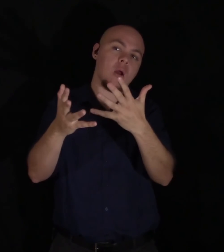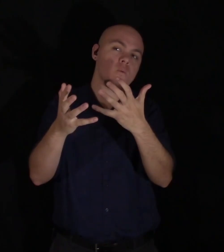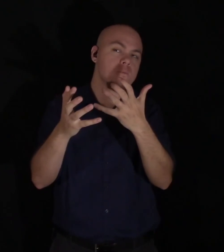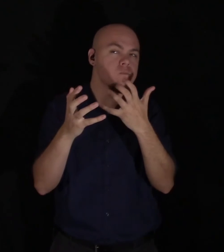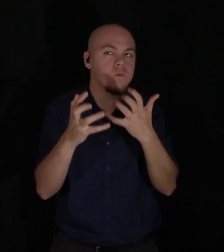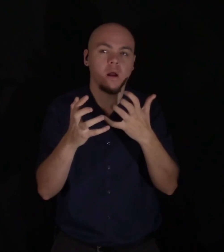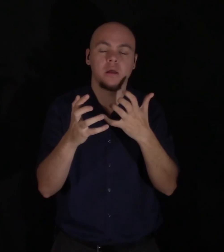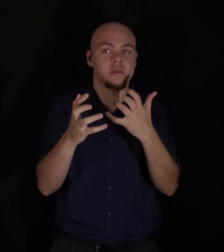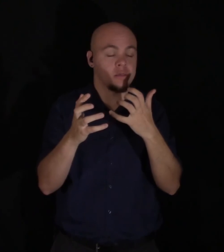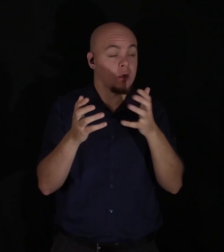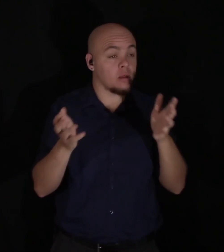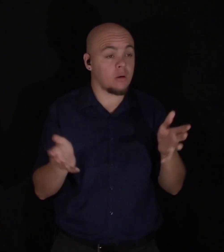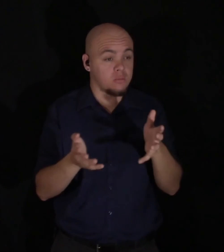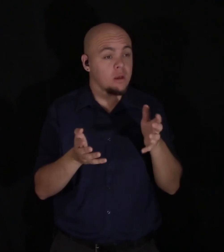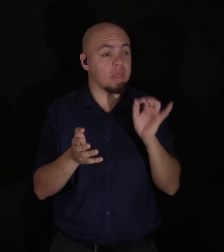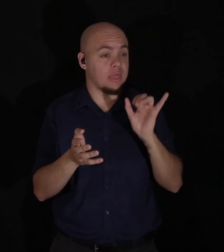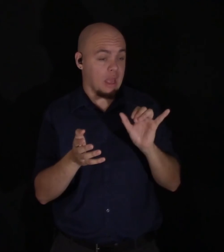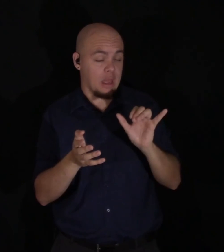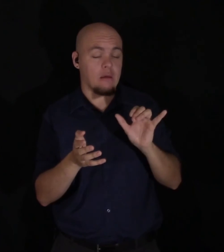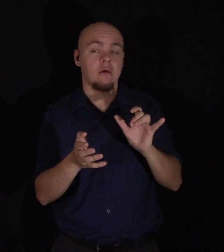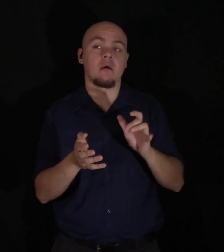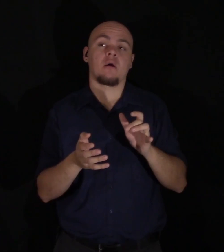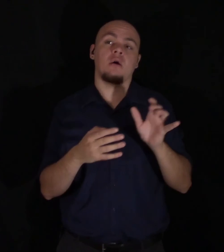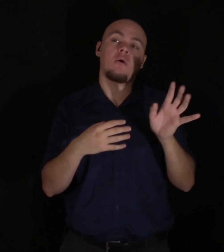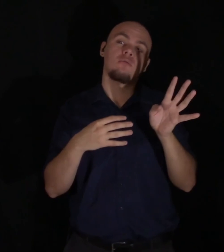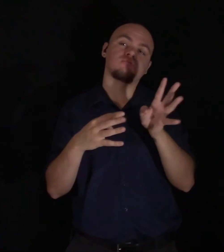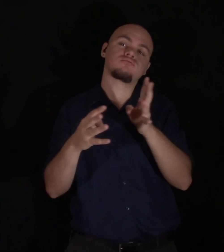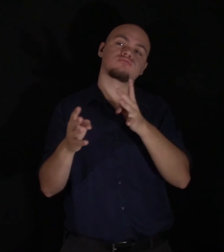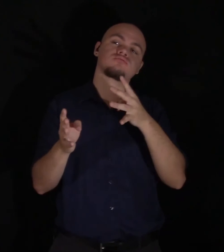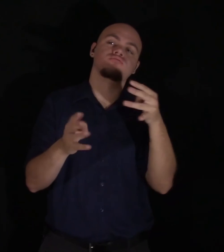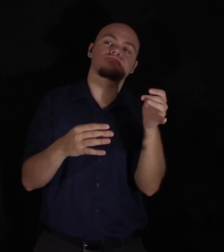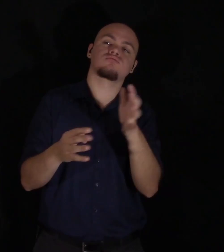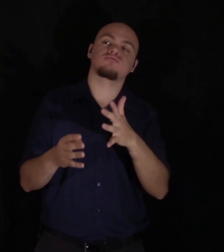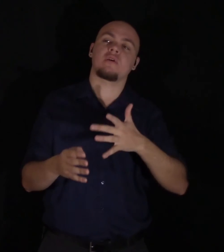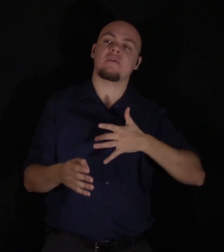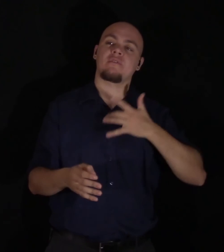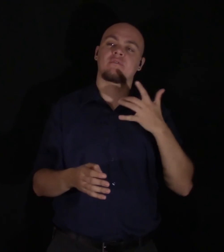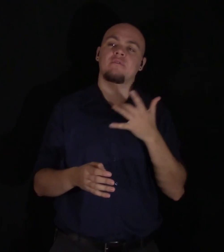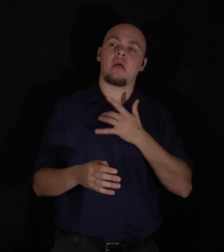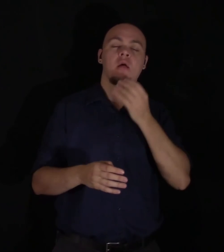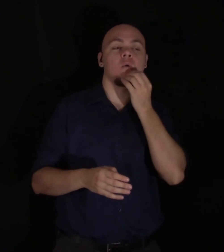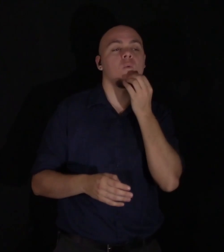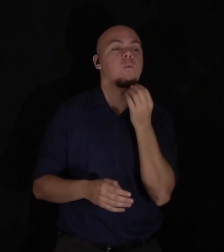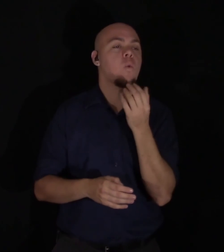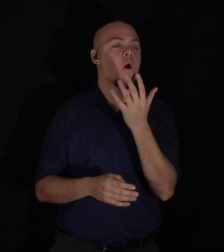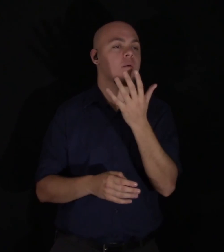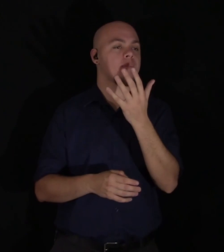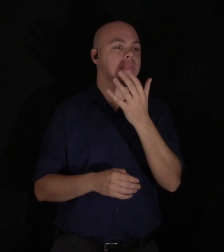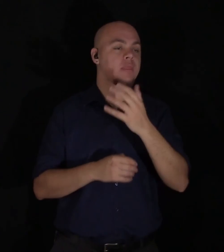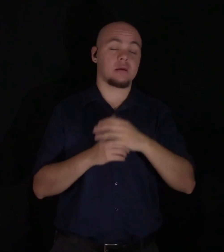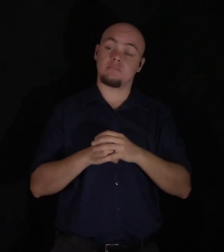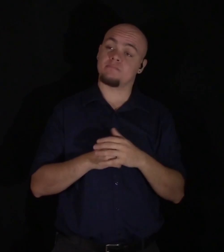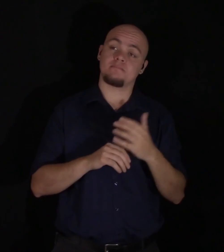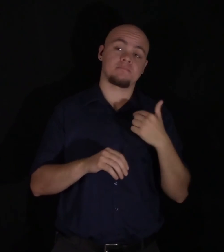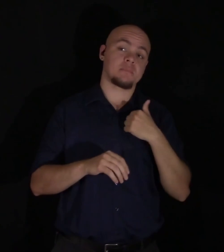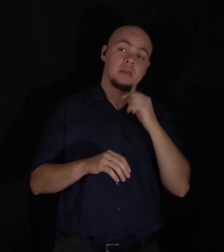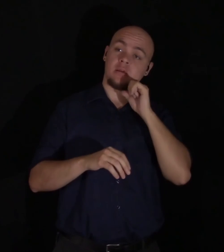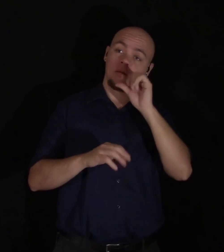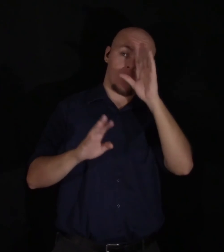to attain, breathe a degree of renovating warmth which I had not expected.